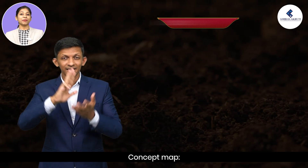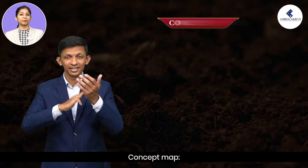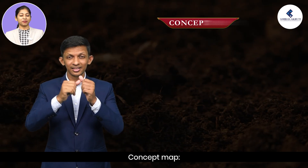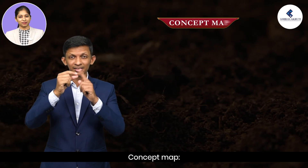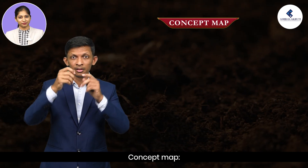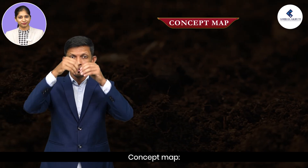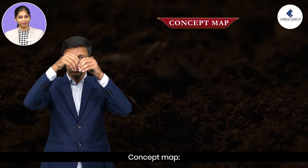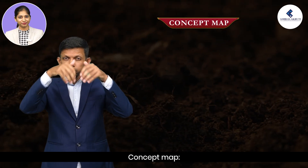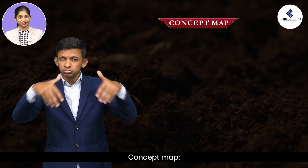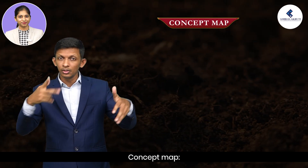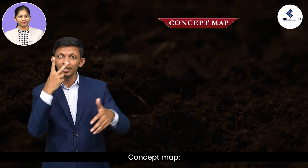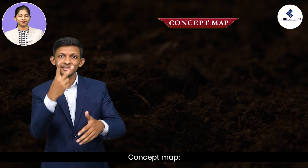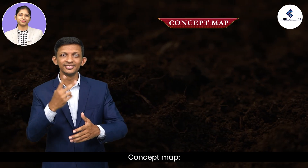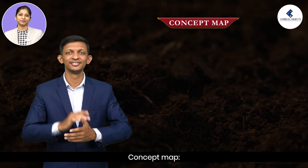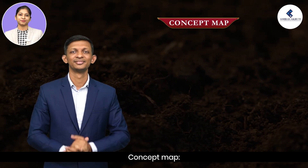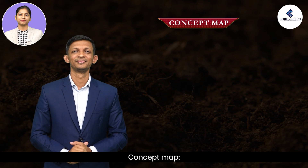concept map.